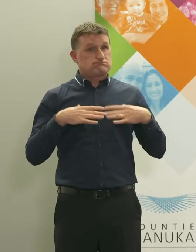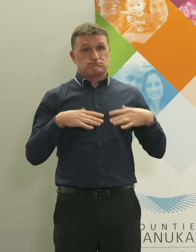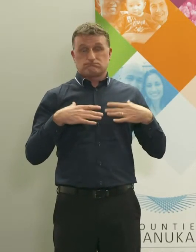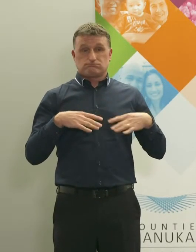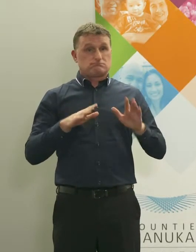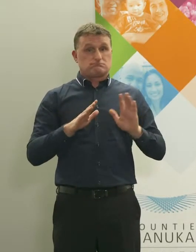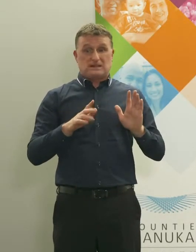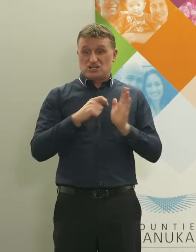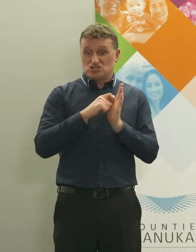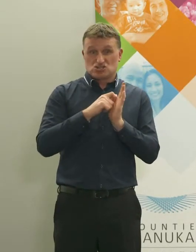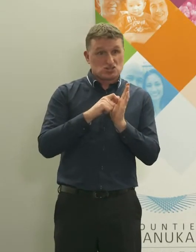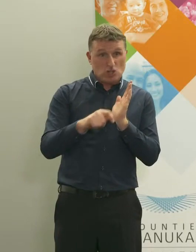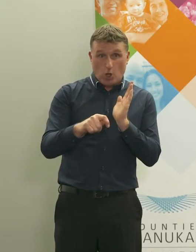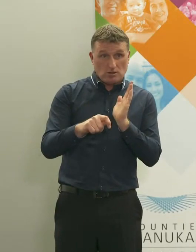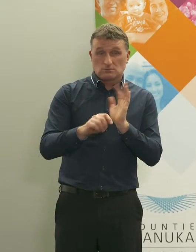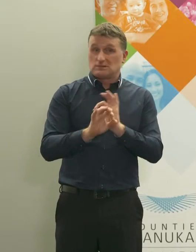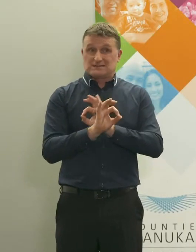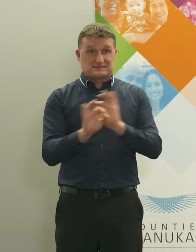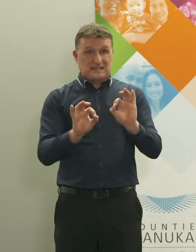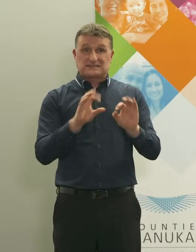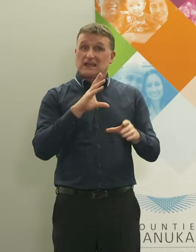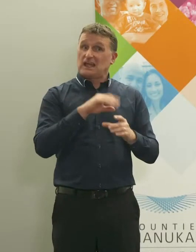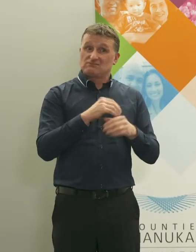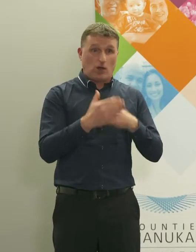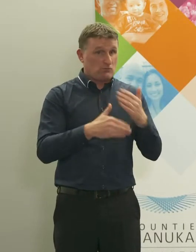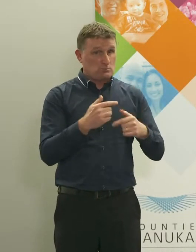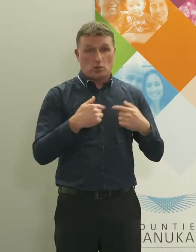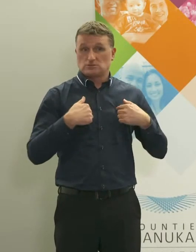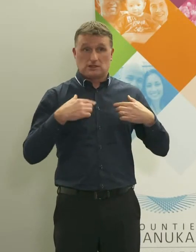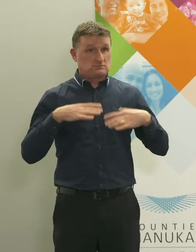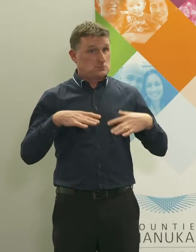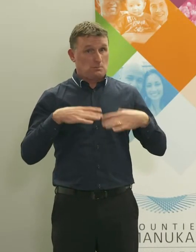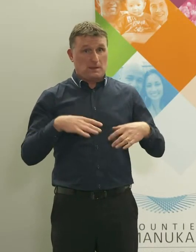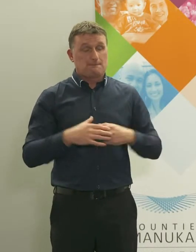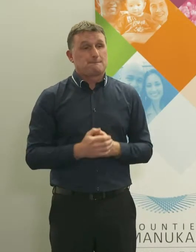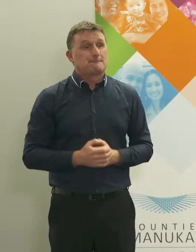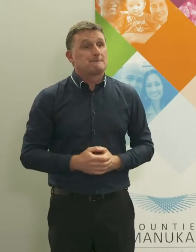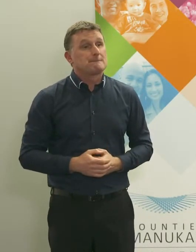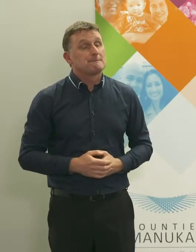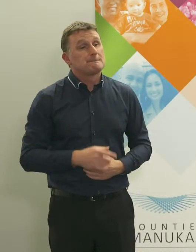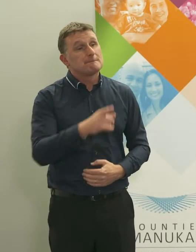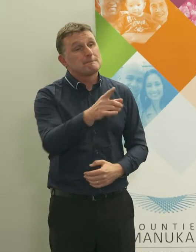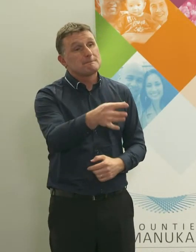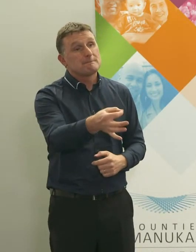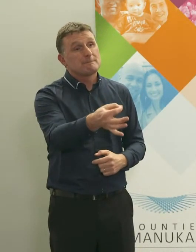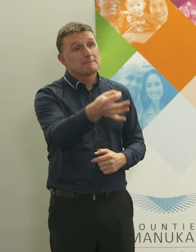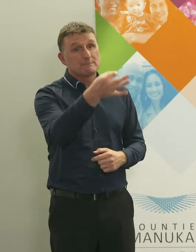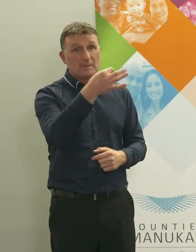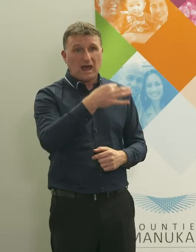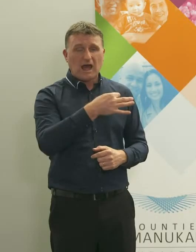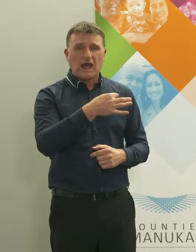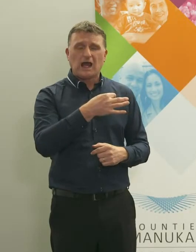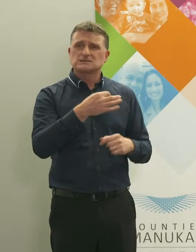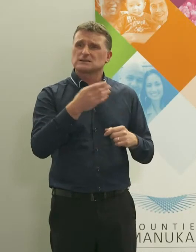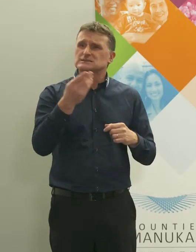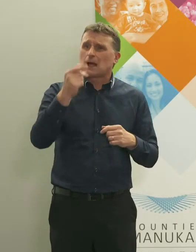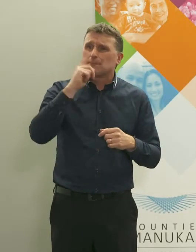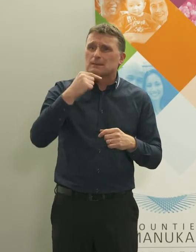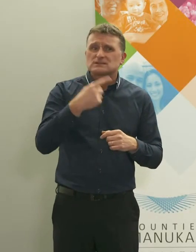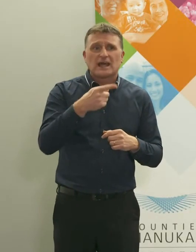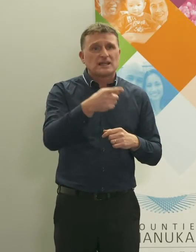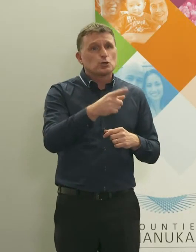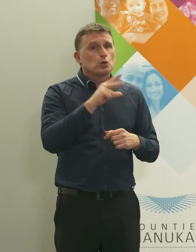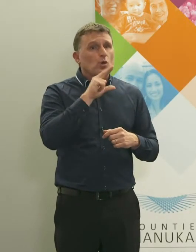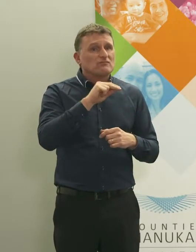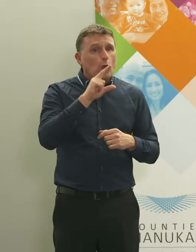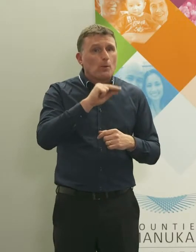otherwise. I wasn't involved in that process. Why would Shaw say, though, that you did, you did give the Look, that's a question that you'd have to